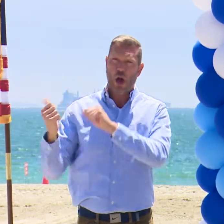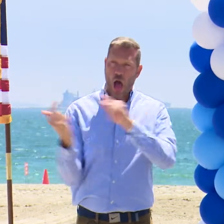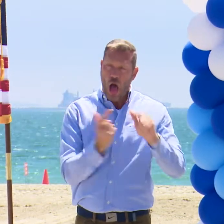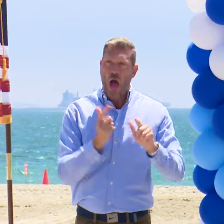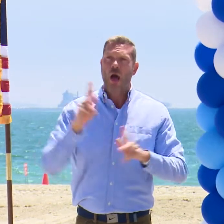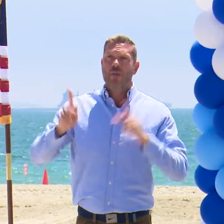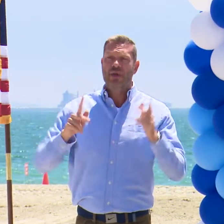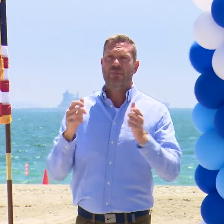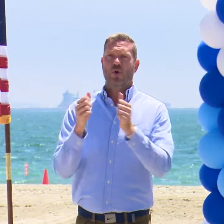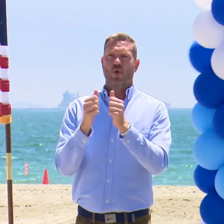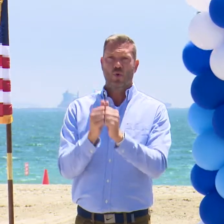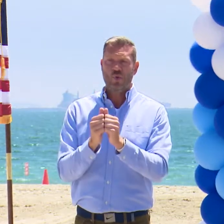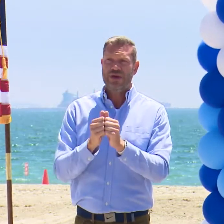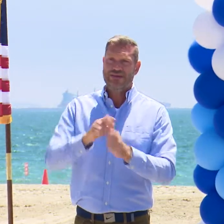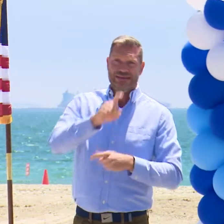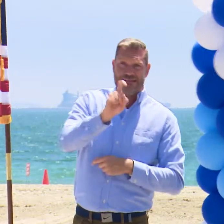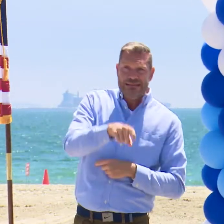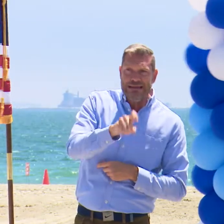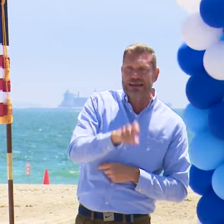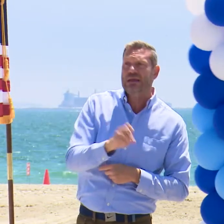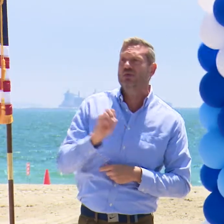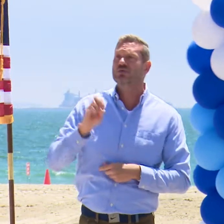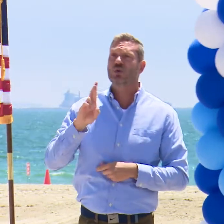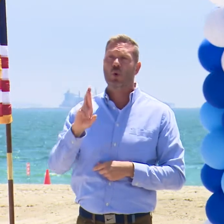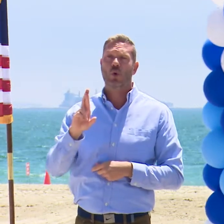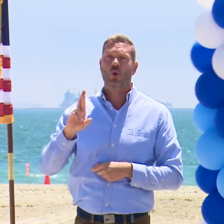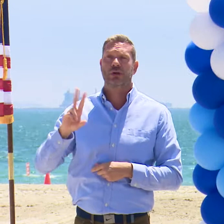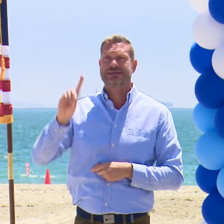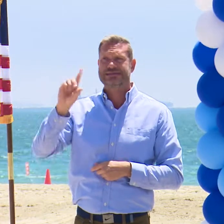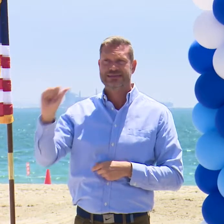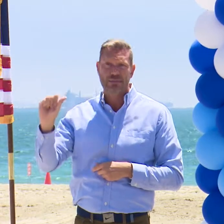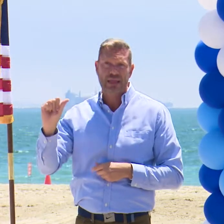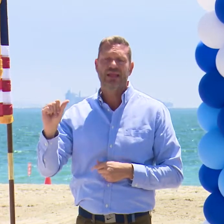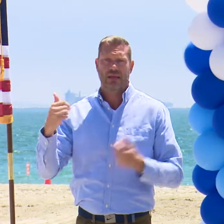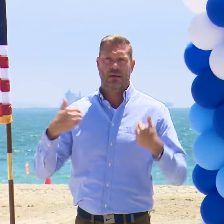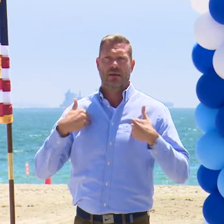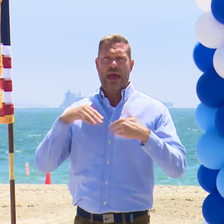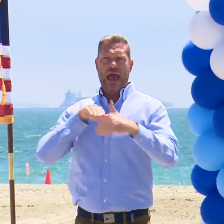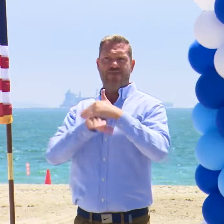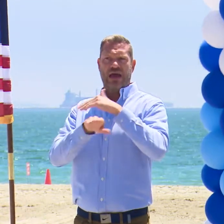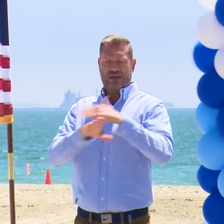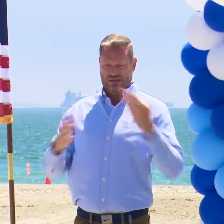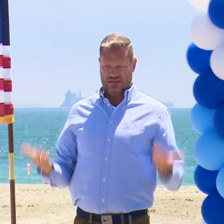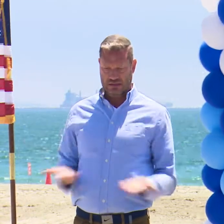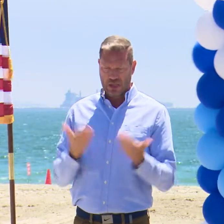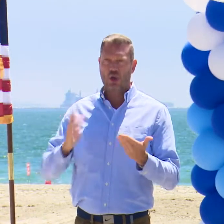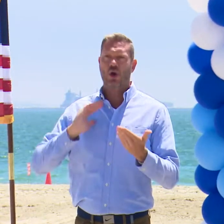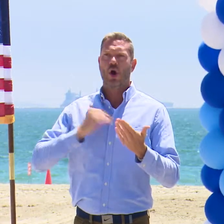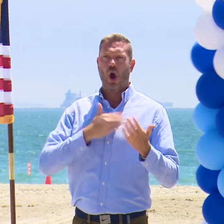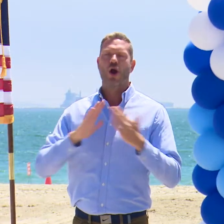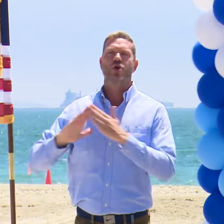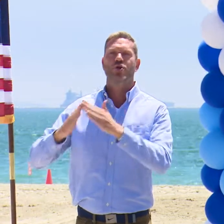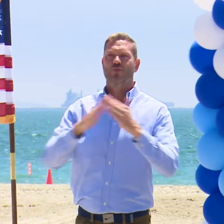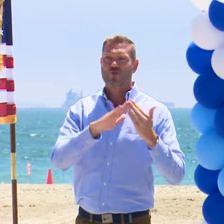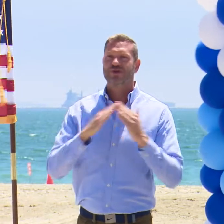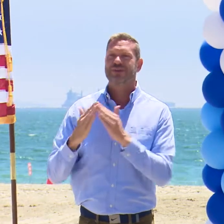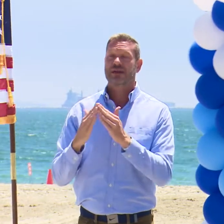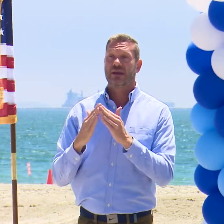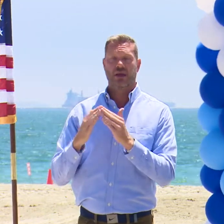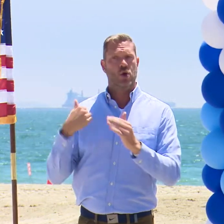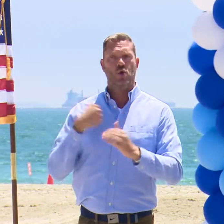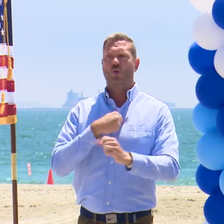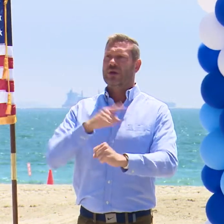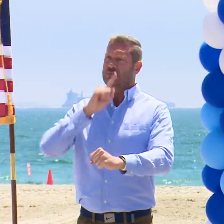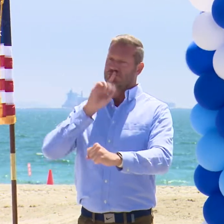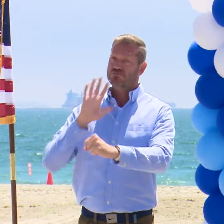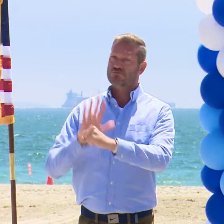needs or with disabilities, have full access in our society and in our community. That's something that we're committed to in the city of Long